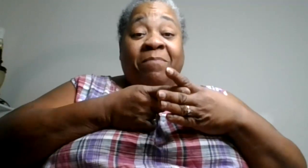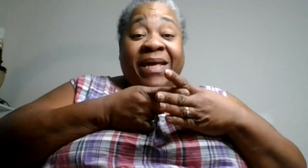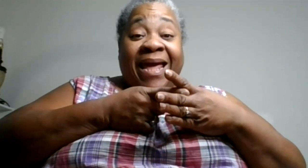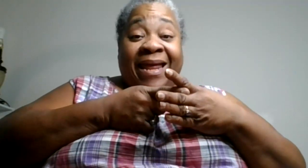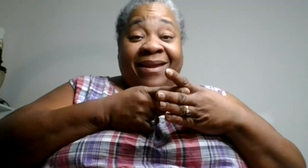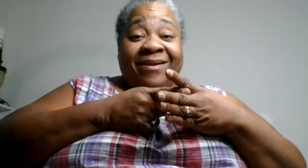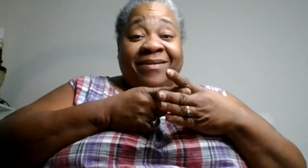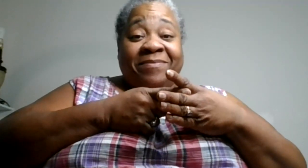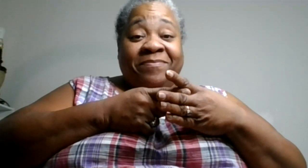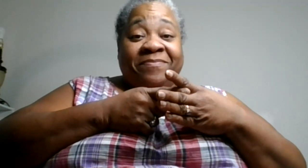Begin.